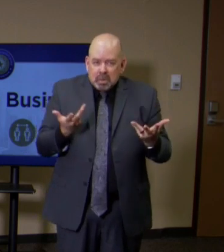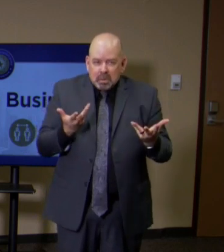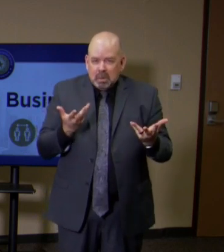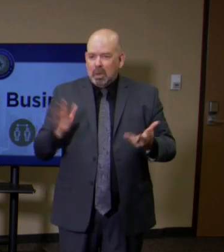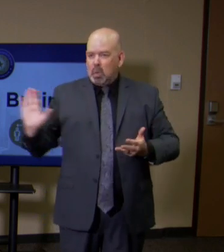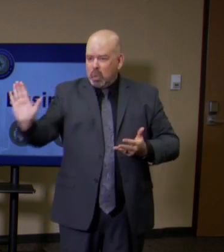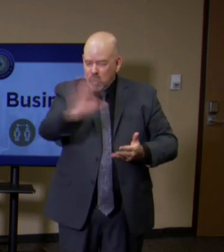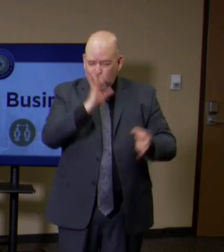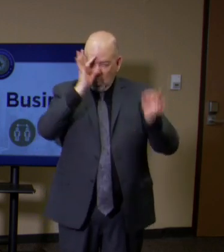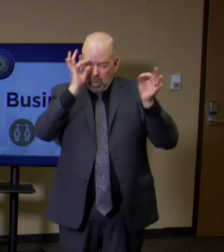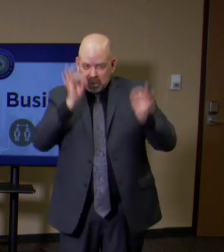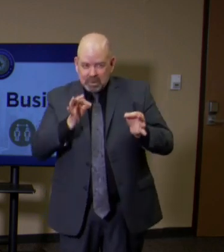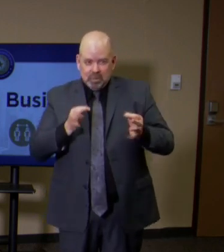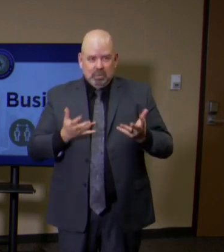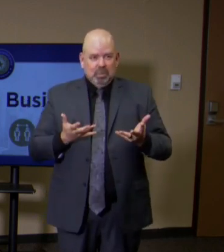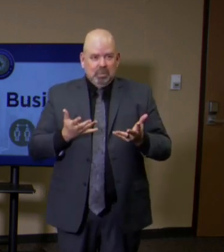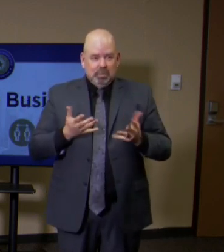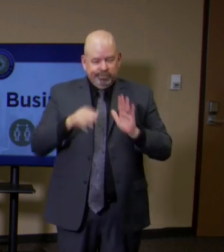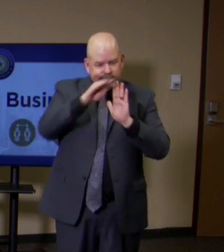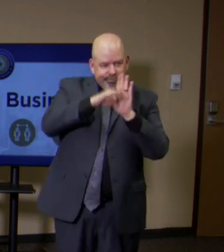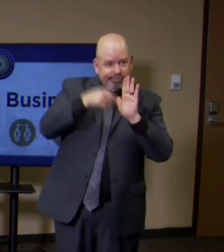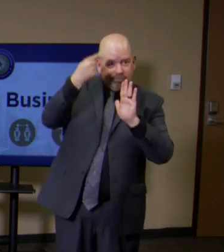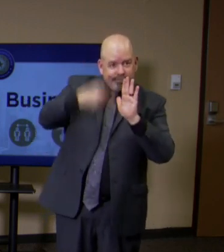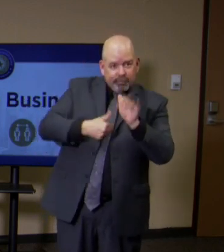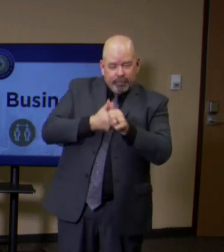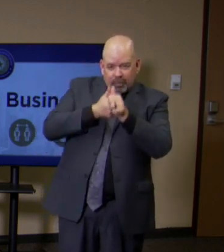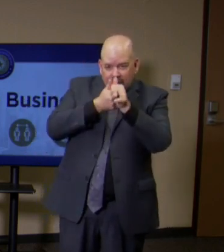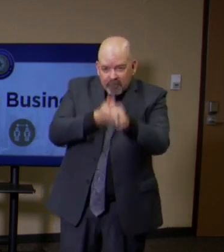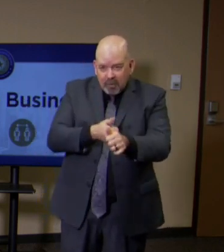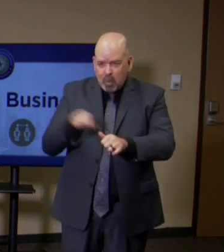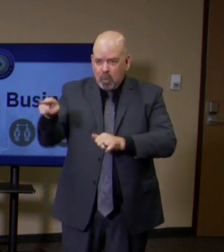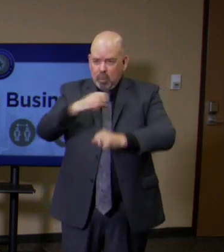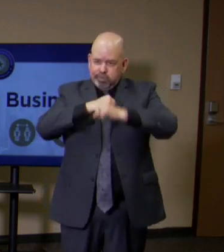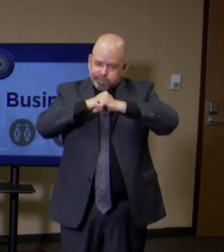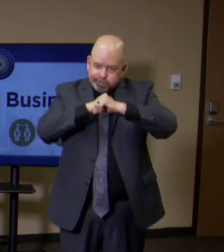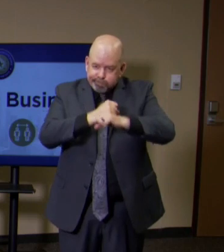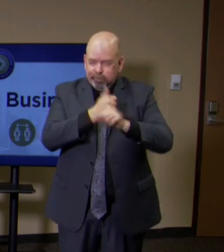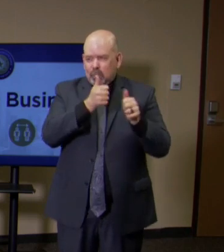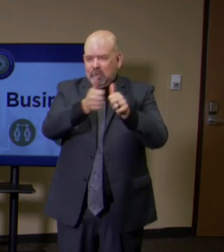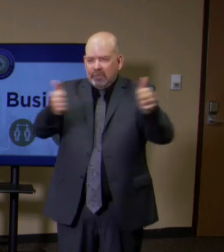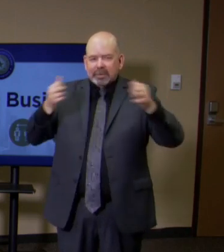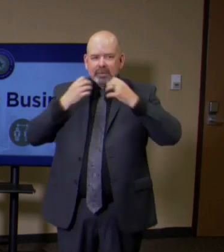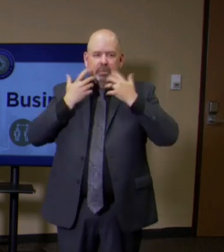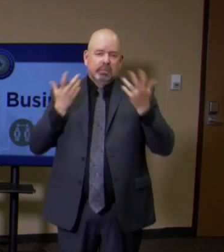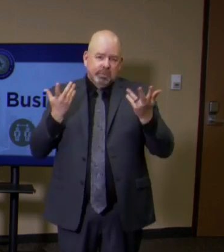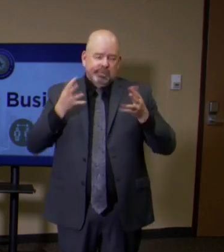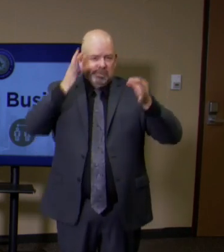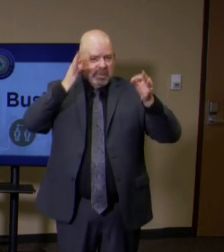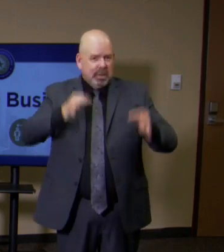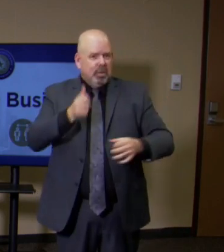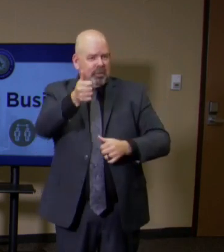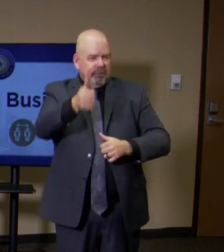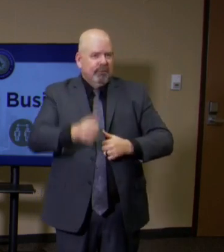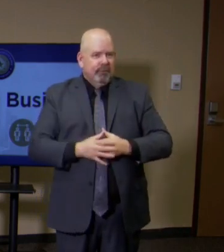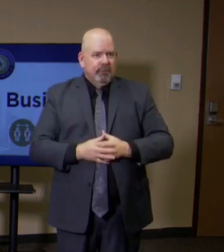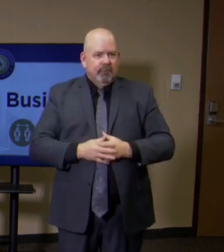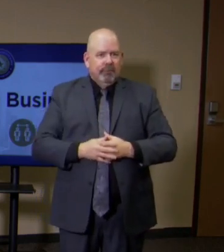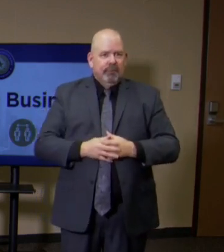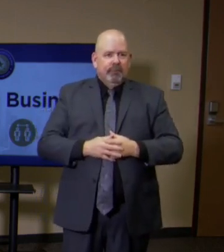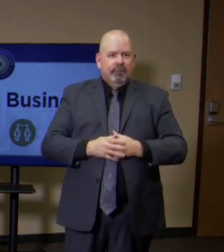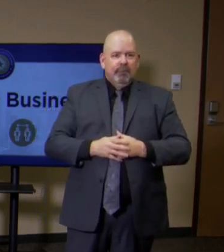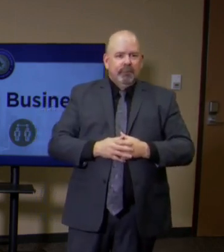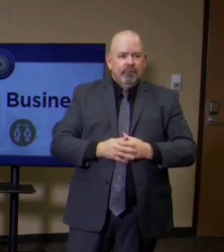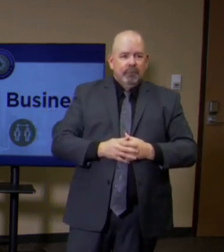community. Any last questions? If not. I have a couple questions about the, I believe tomorrow you've got a couple of orders, one on food processing